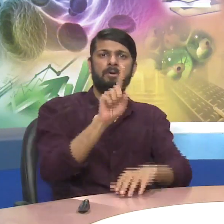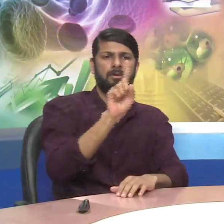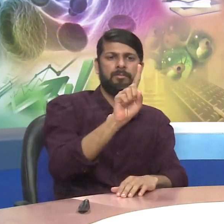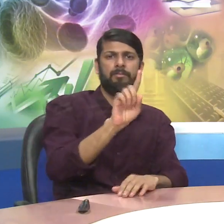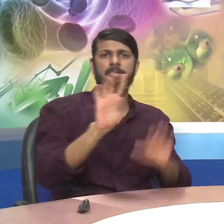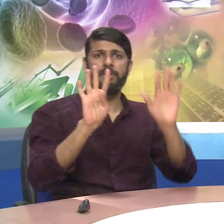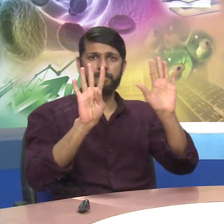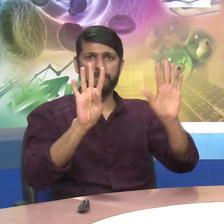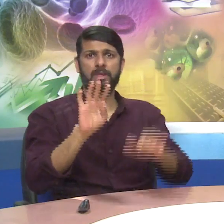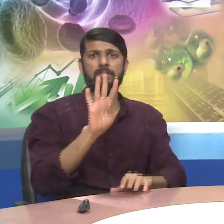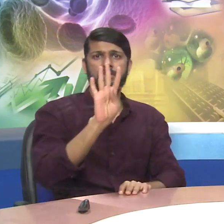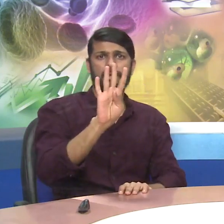1947,